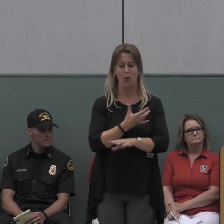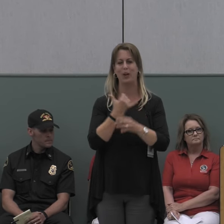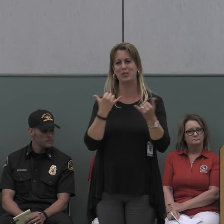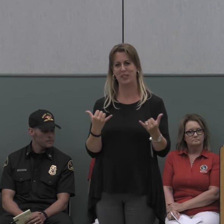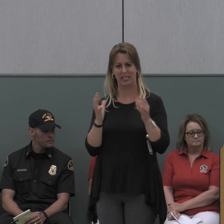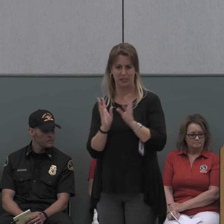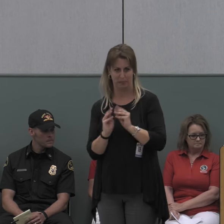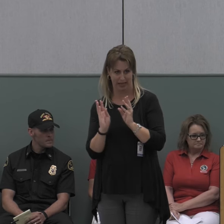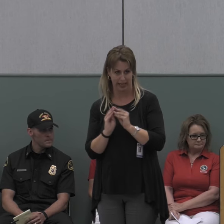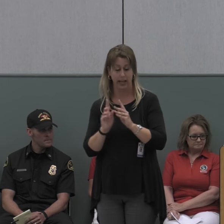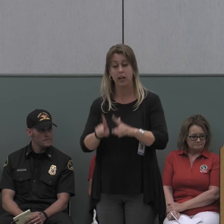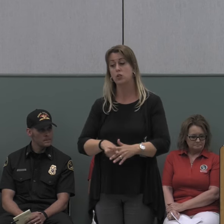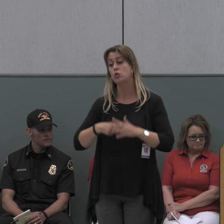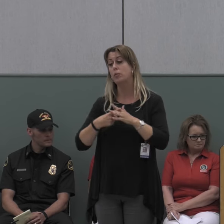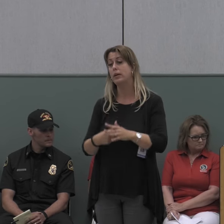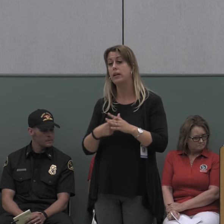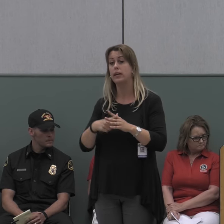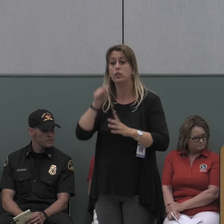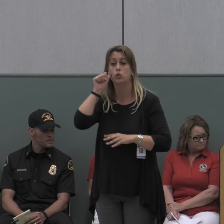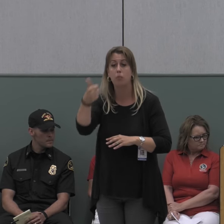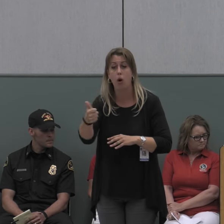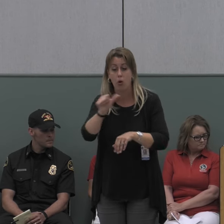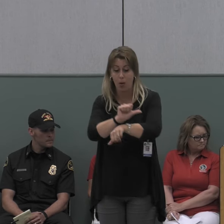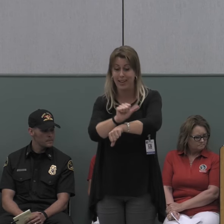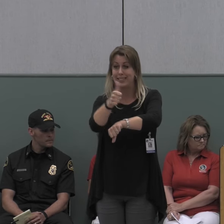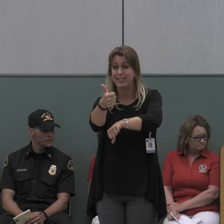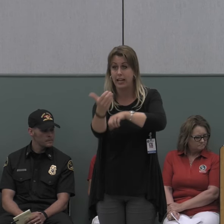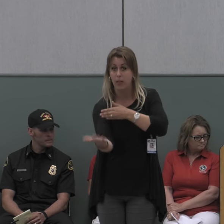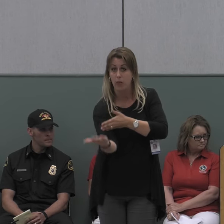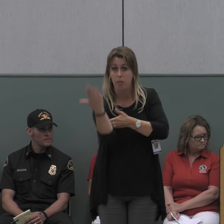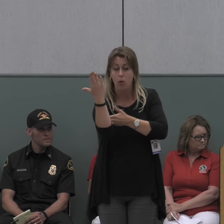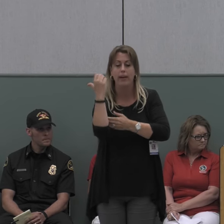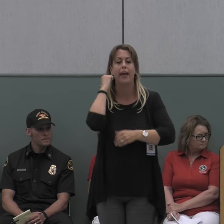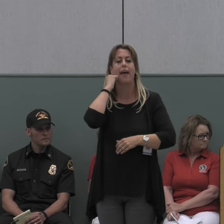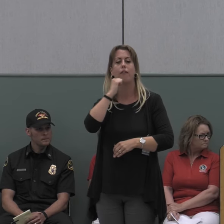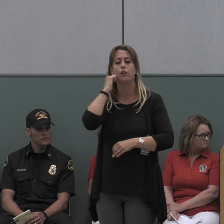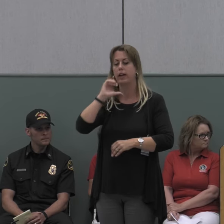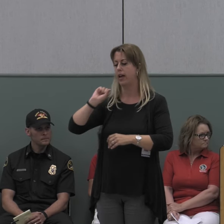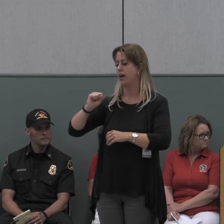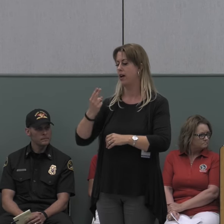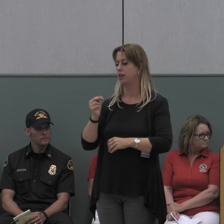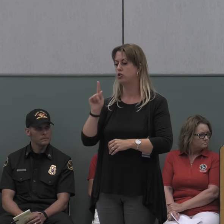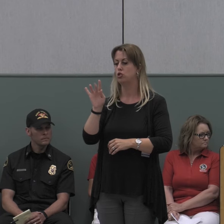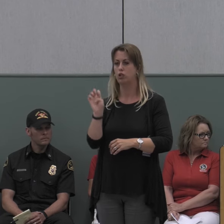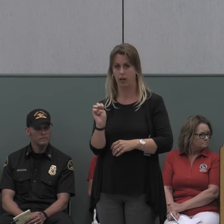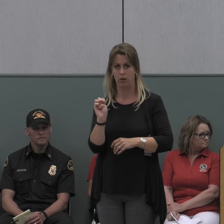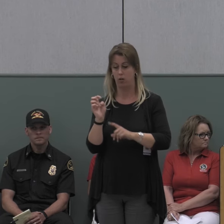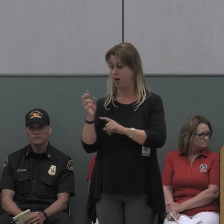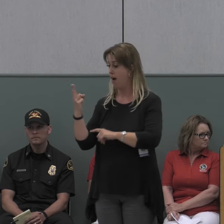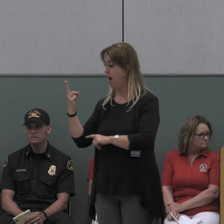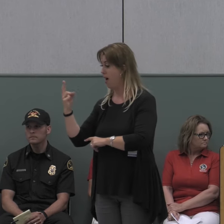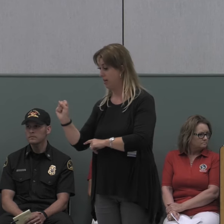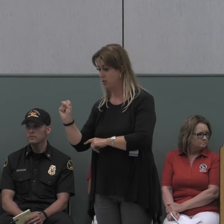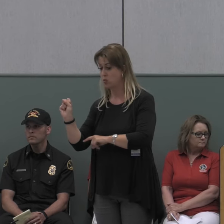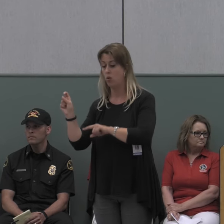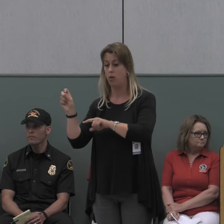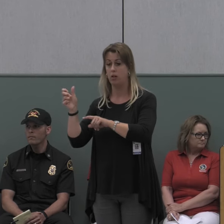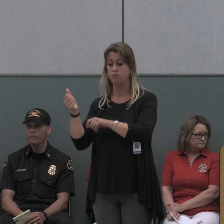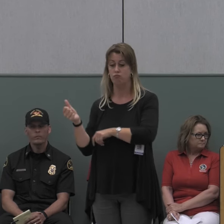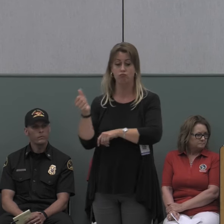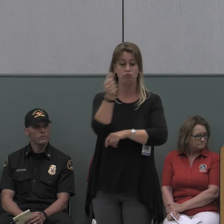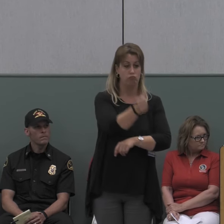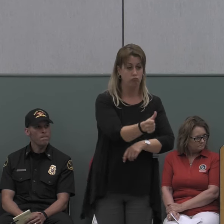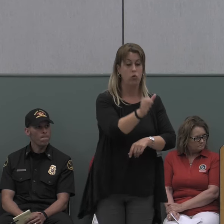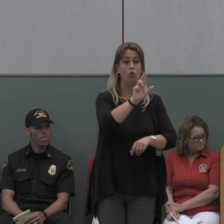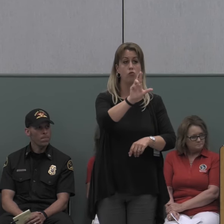beginning tomorrow at 10 in the morning, there will be daily shuttle service from the high school to Ridgecrest for people who need to get here in town